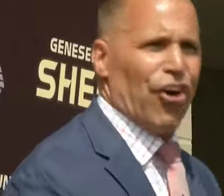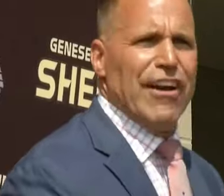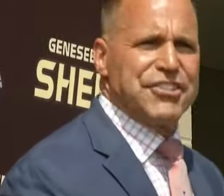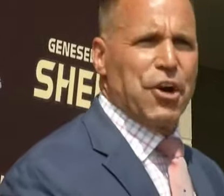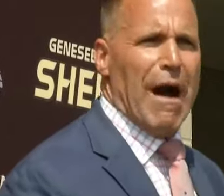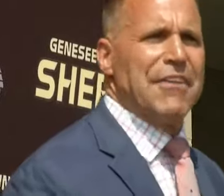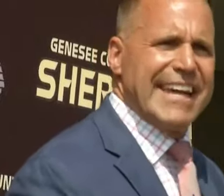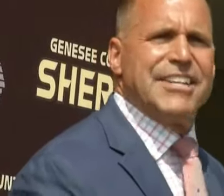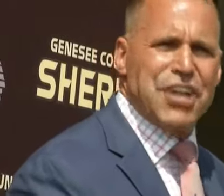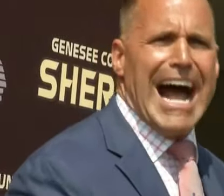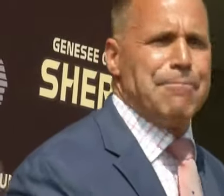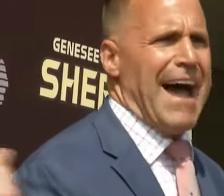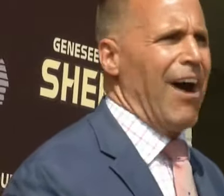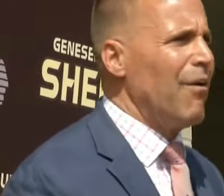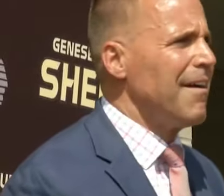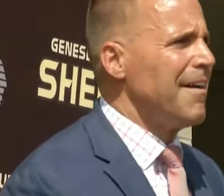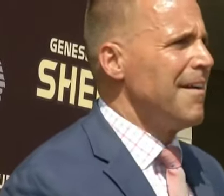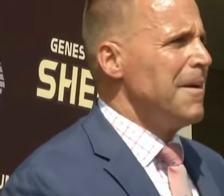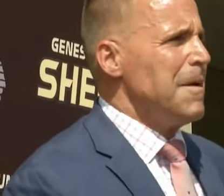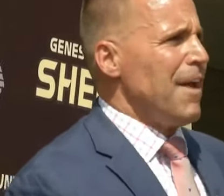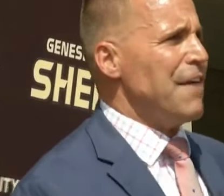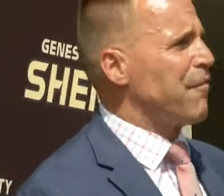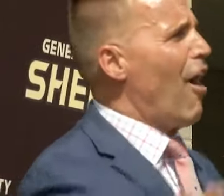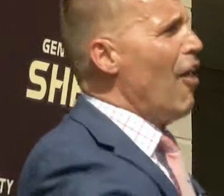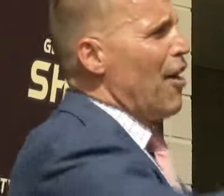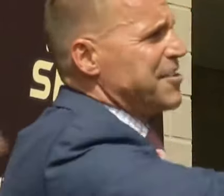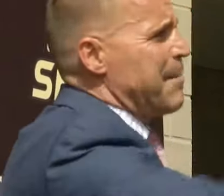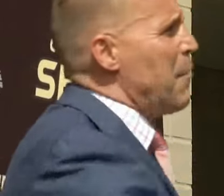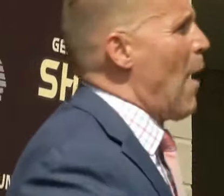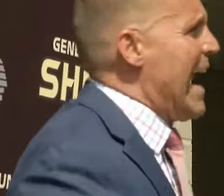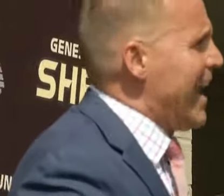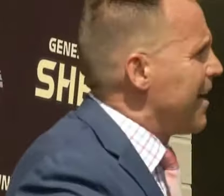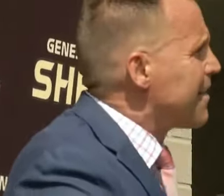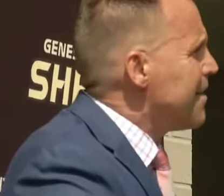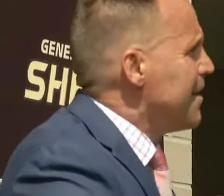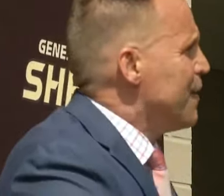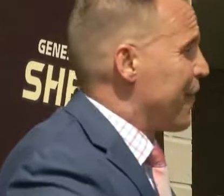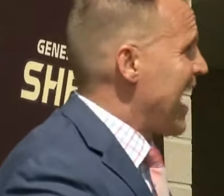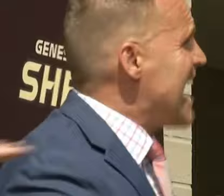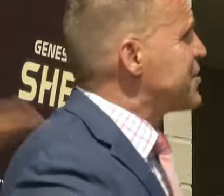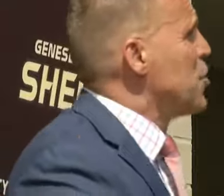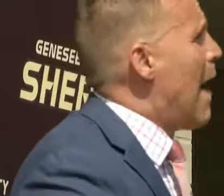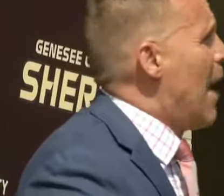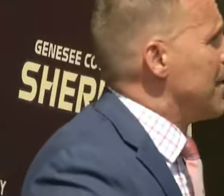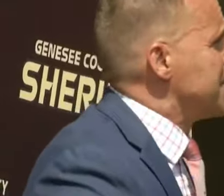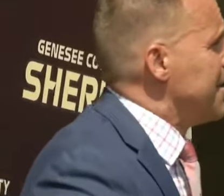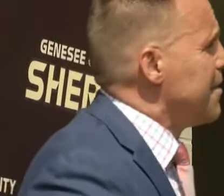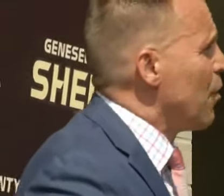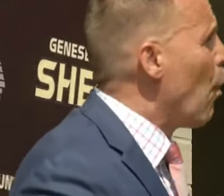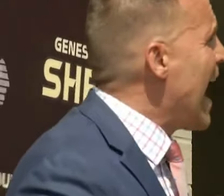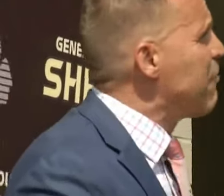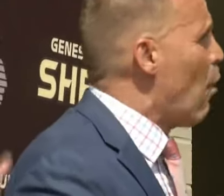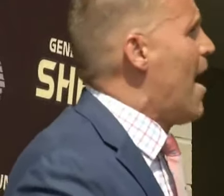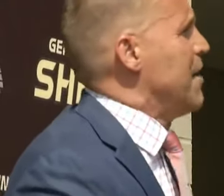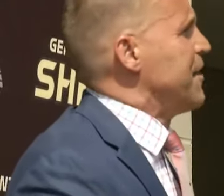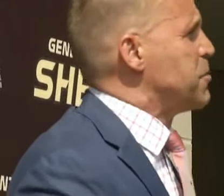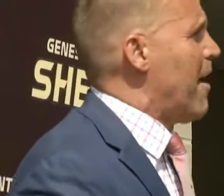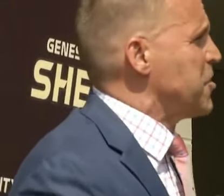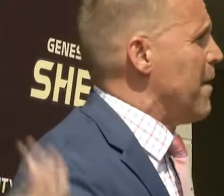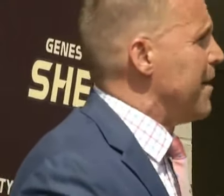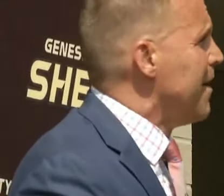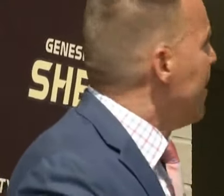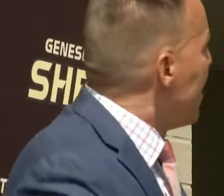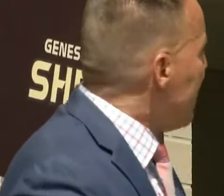I have courage to go out and get a job now. And for all those that have been waiting for the last 2 hours in wave one